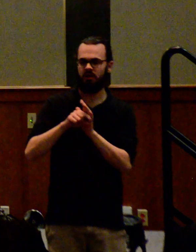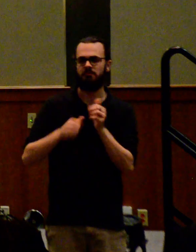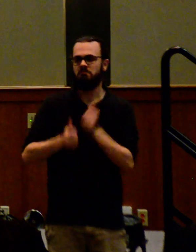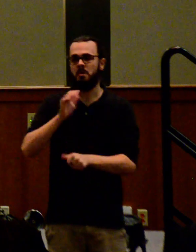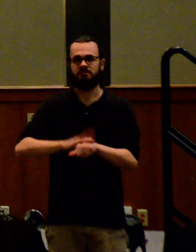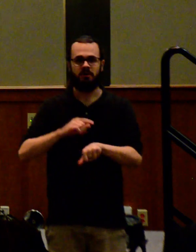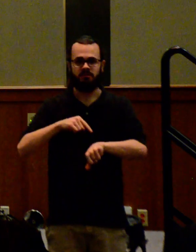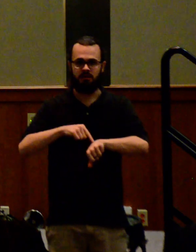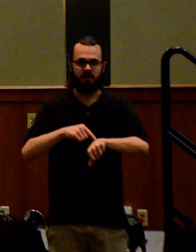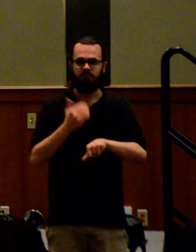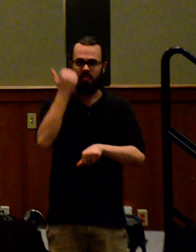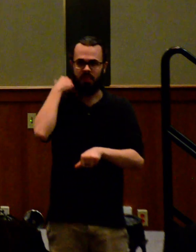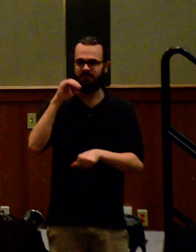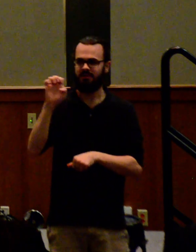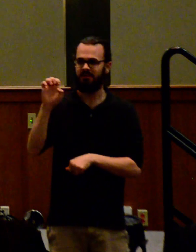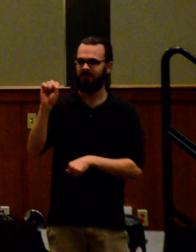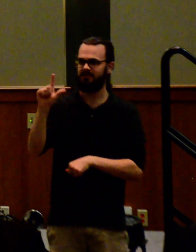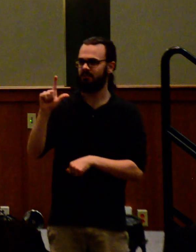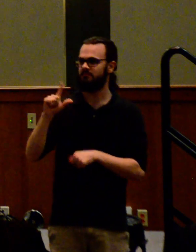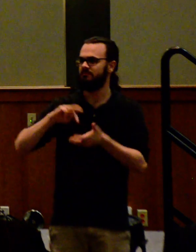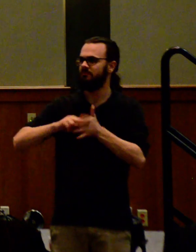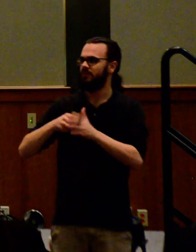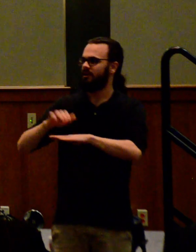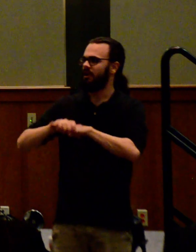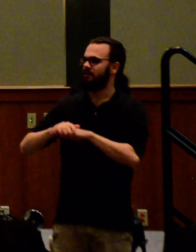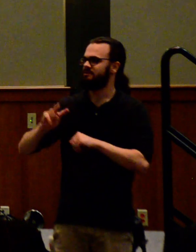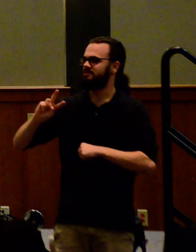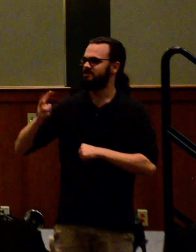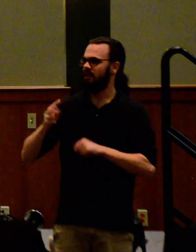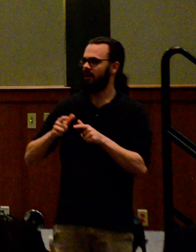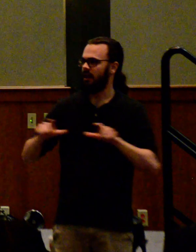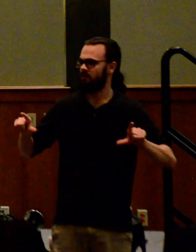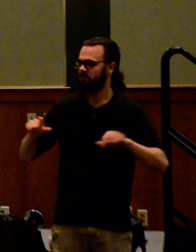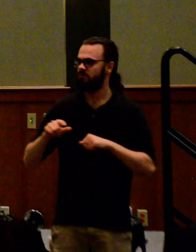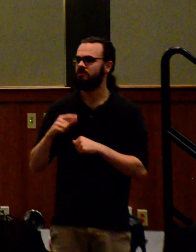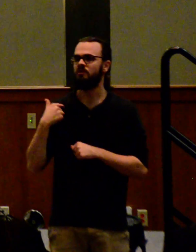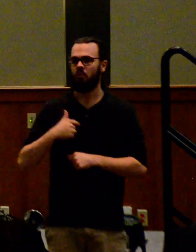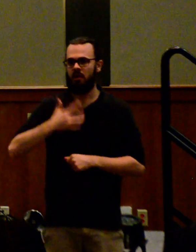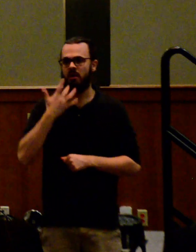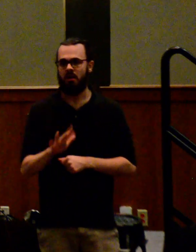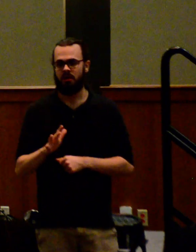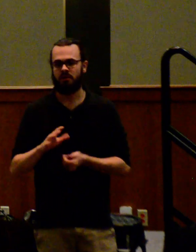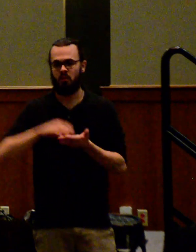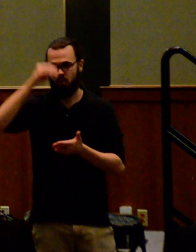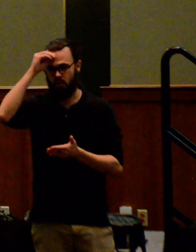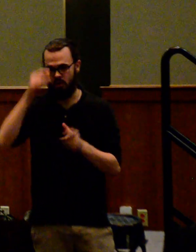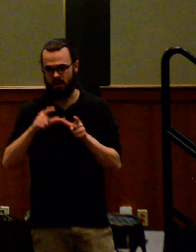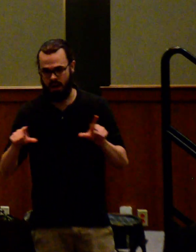Other Languages, where I was fortunate enough to not only learn English, but also the cultural norms along the way.